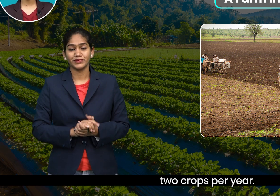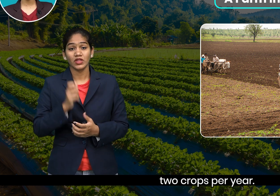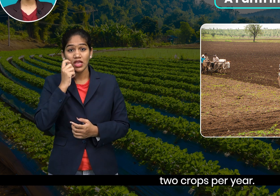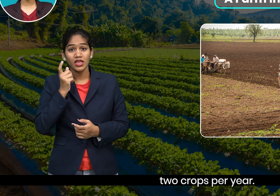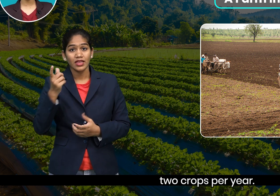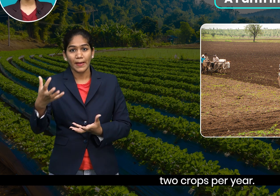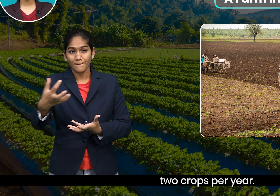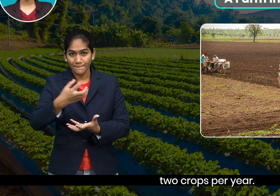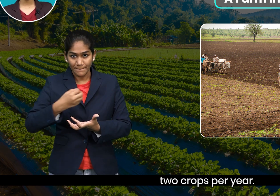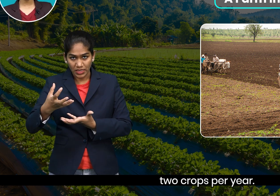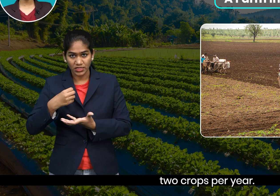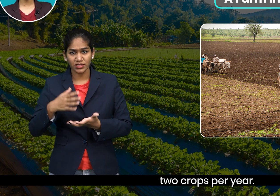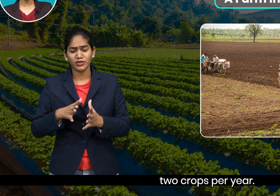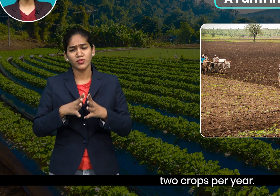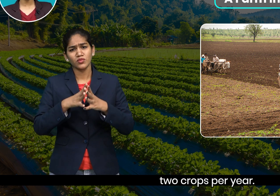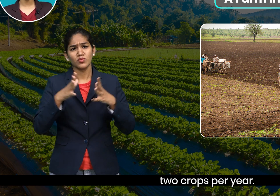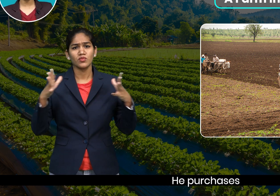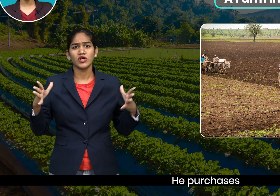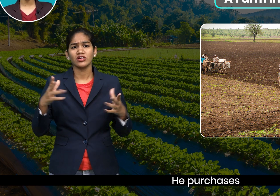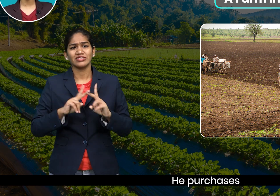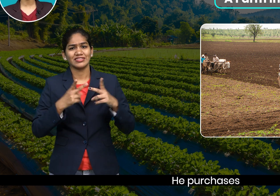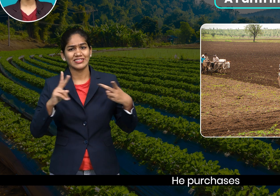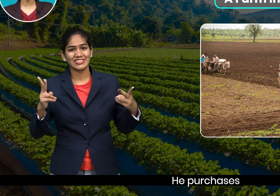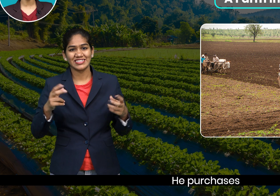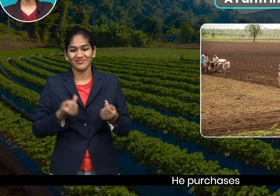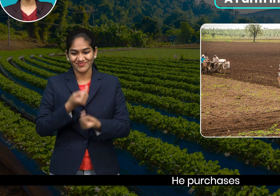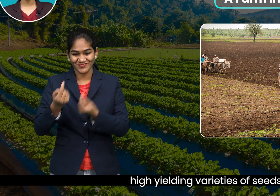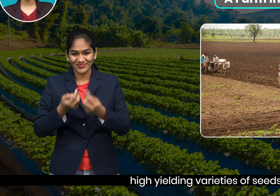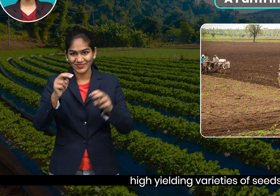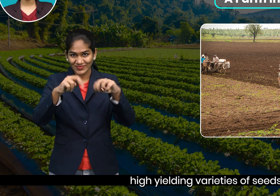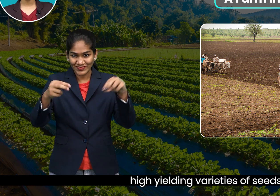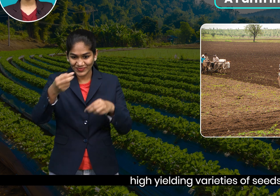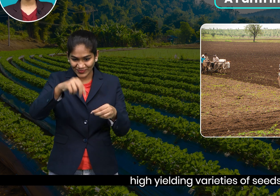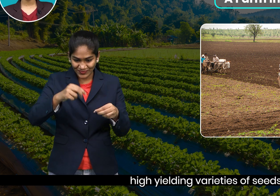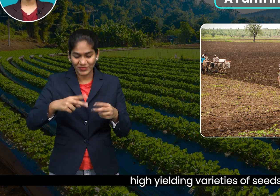He purchases high-yielding varieties of seeds